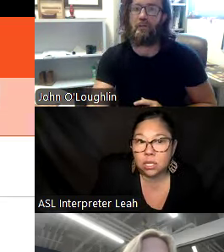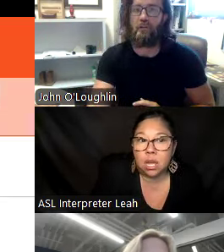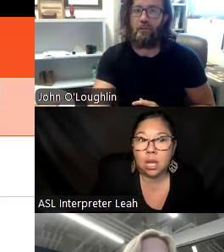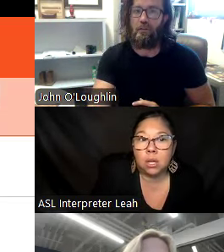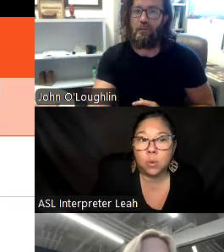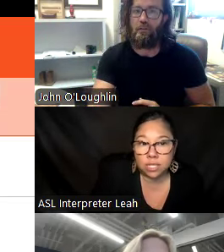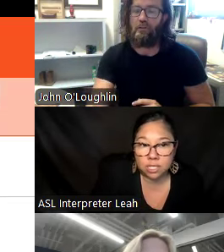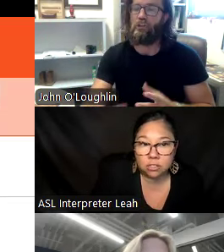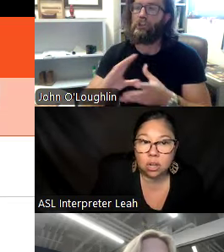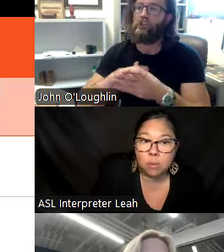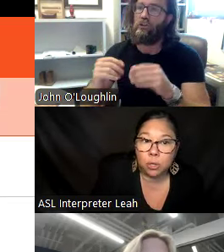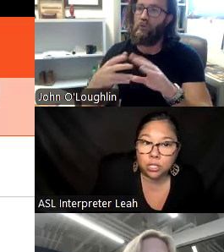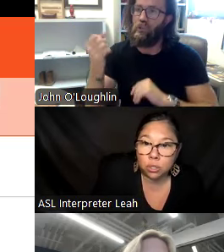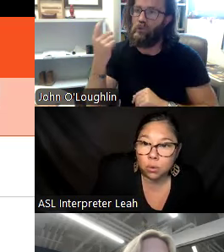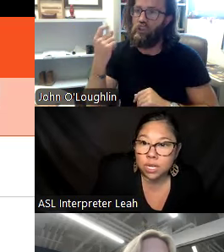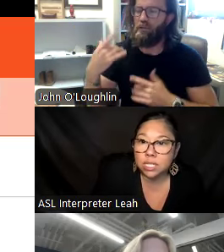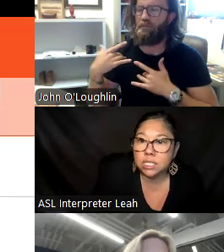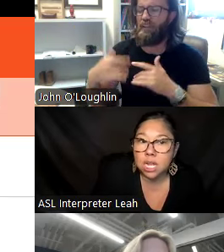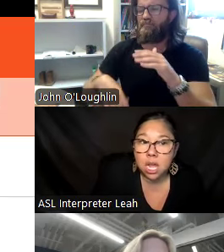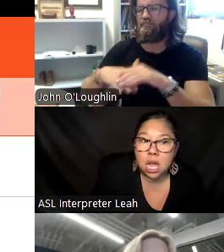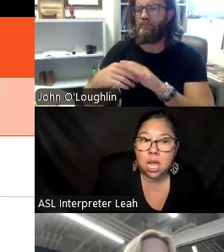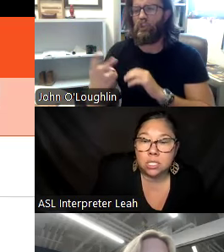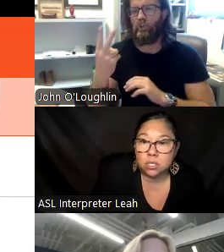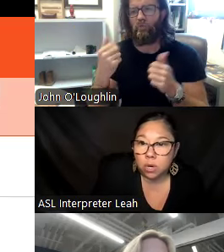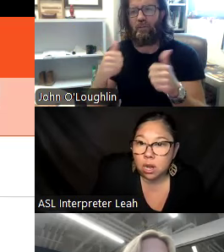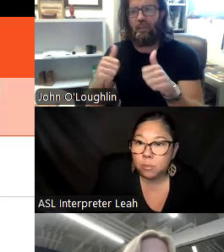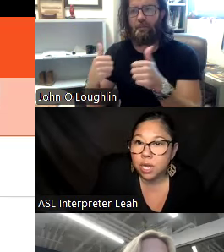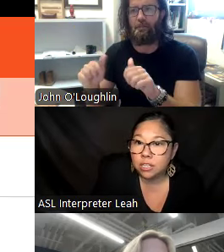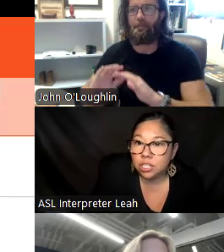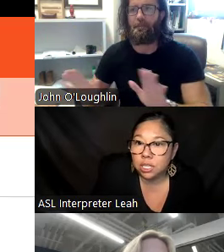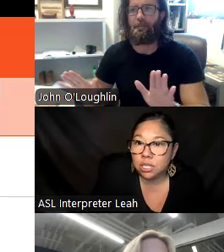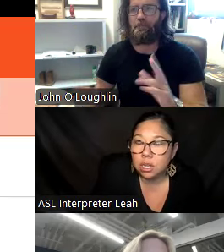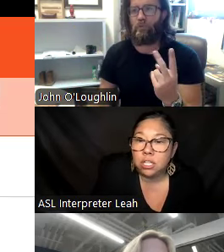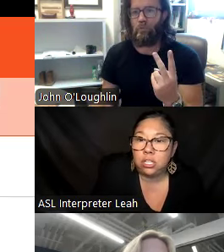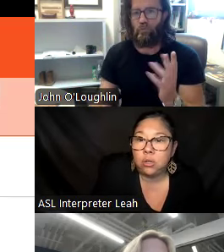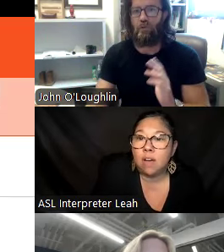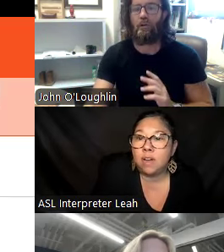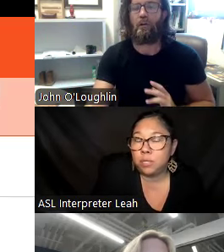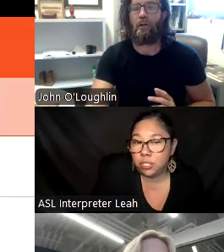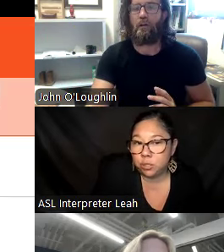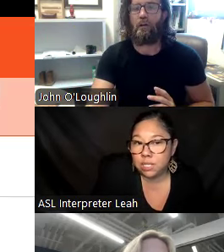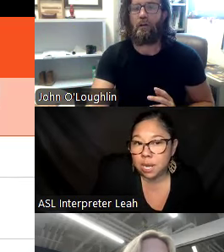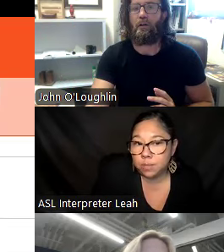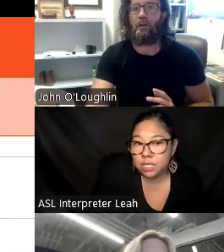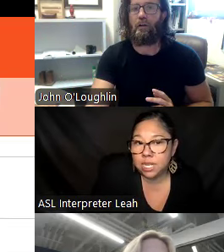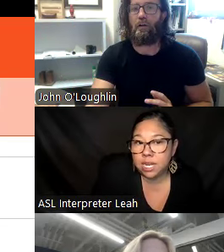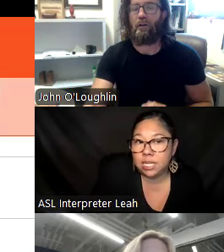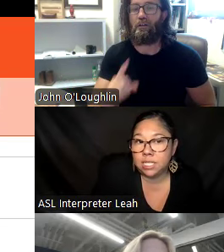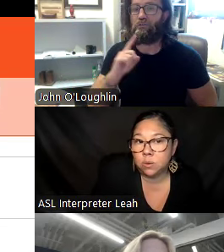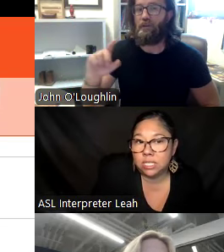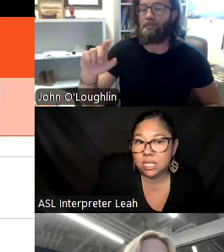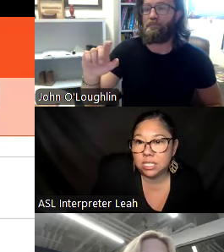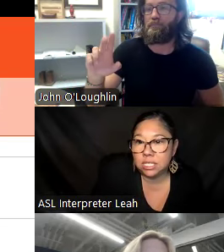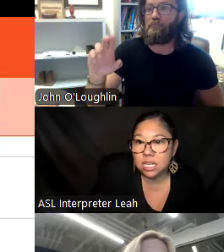it's quizzes. There's a comprehension quiz, story comprehension. You have up to 2 attempts to take